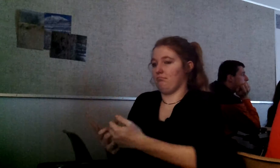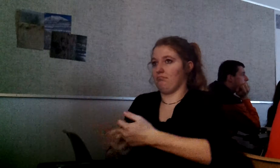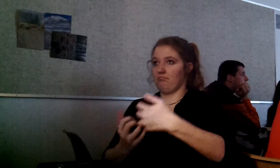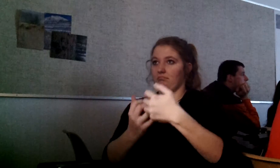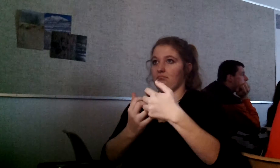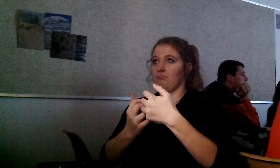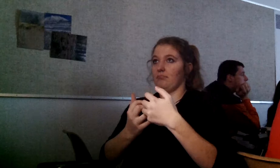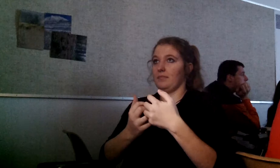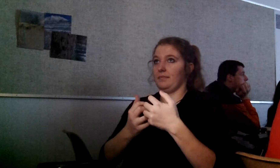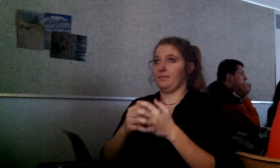perimeter.